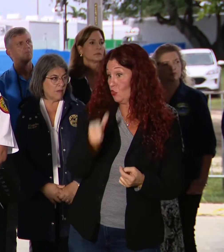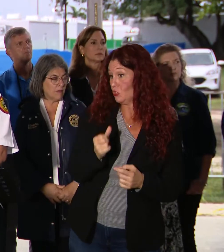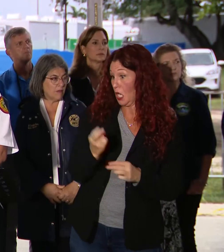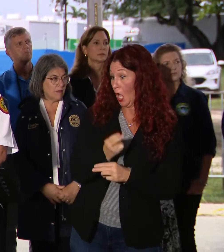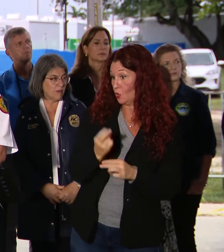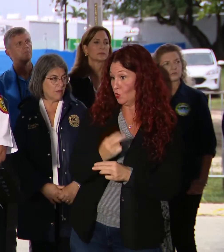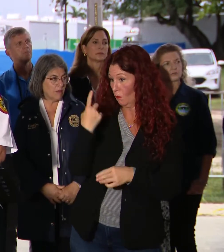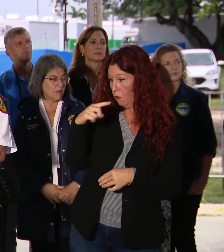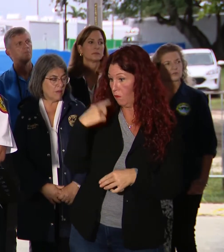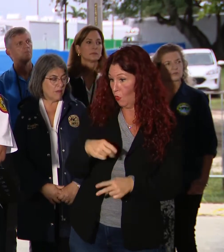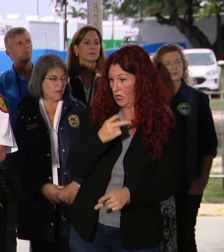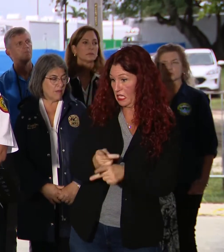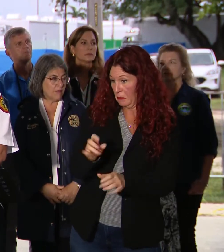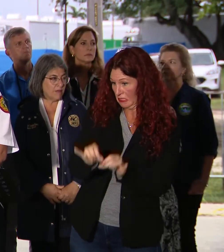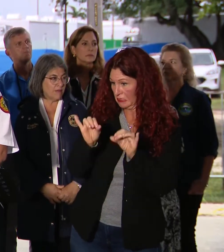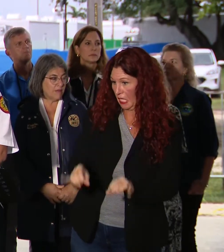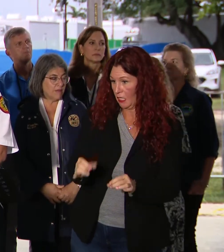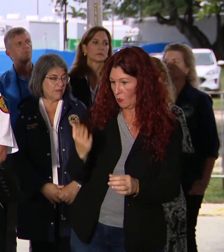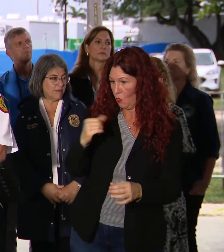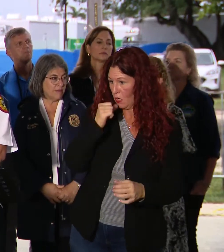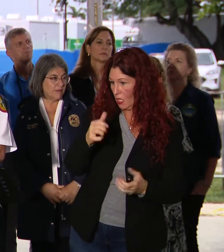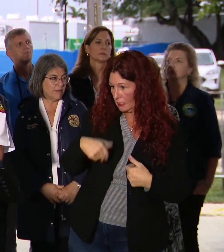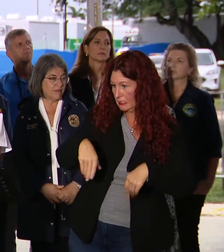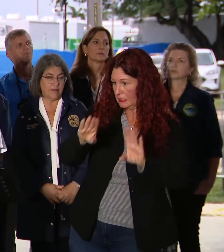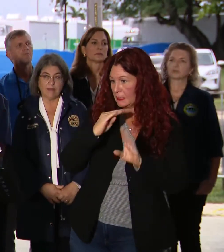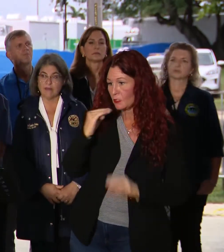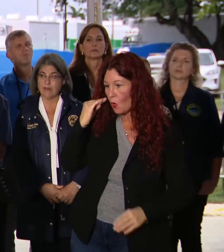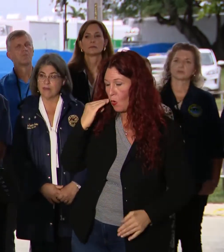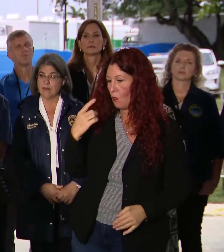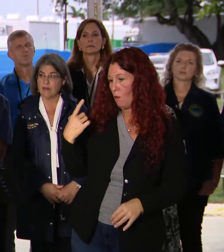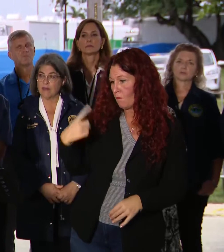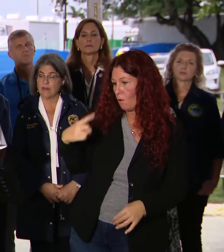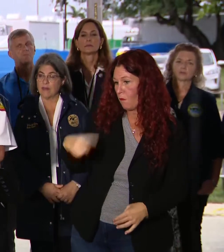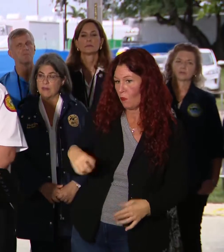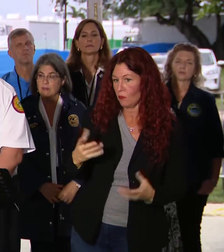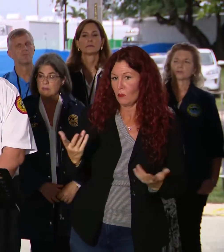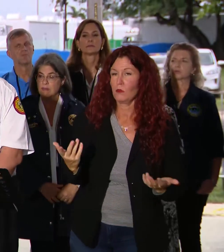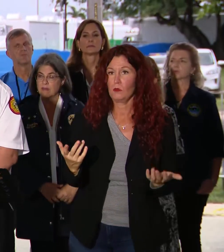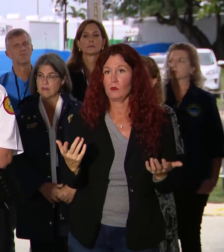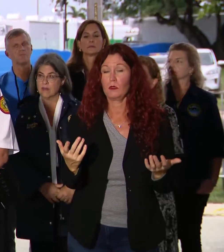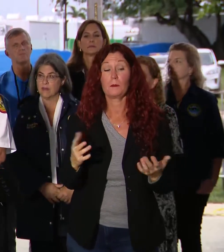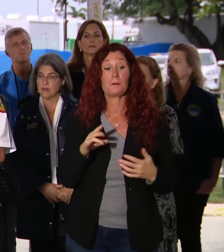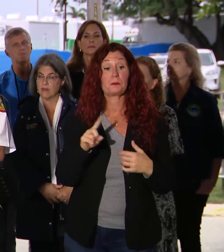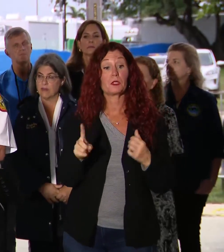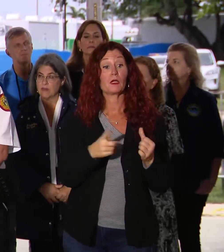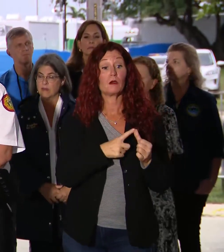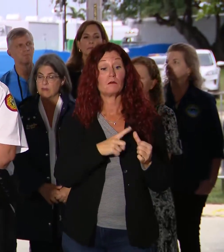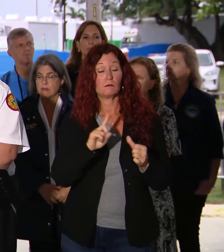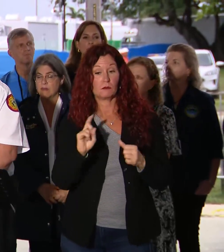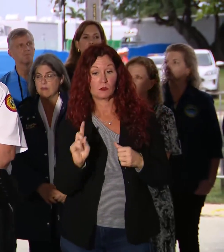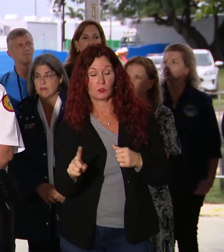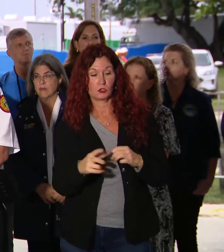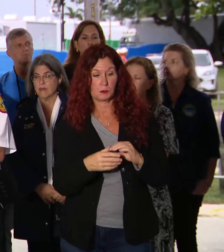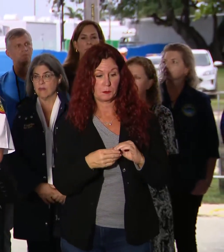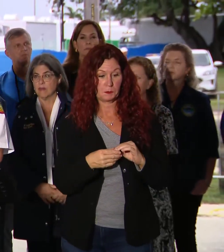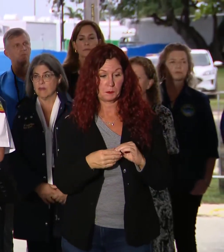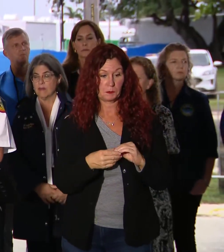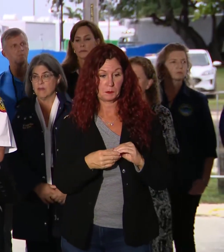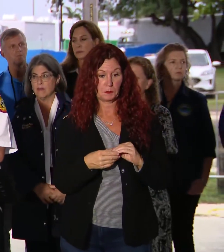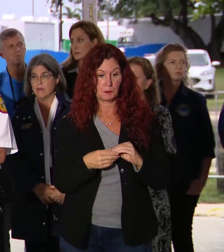they go home? Should they stay? Are you ever going to use them? Well, first question in regards to